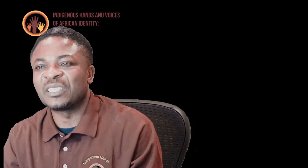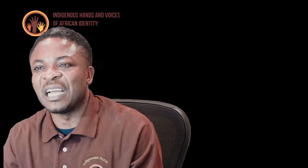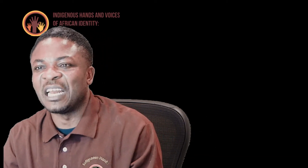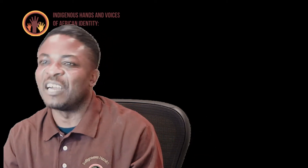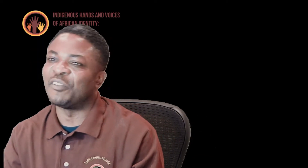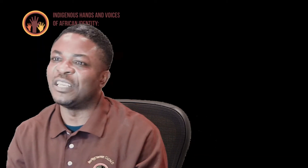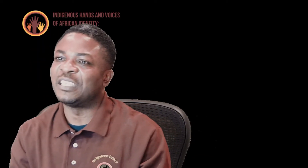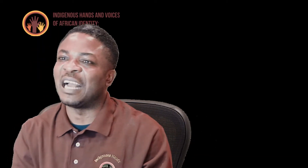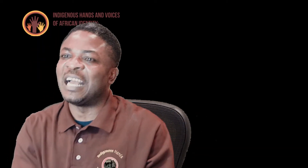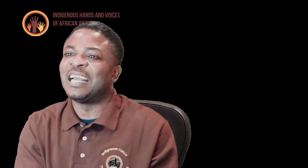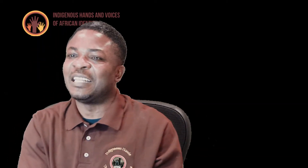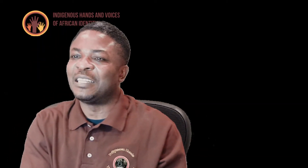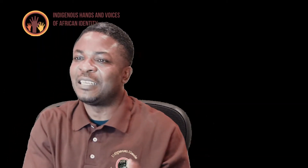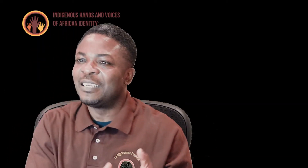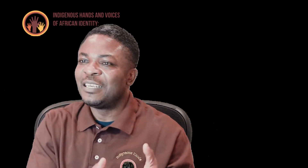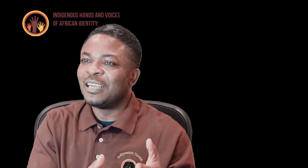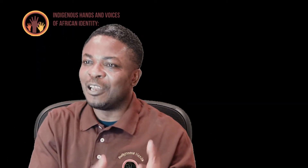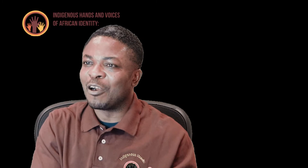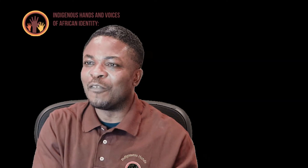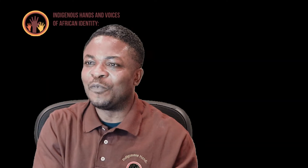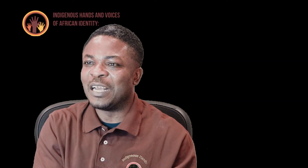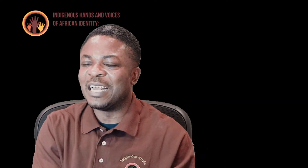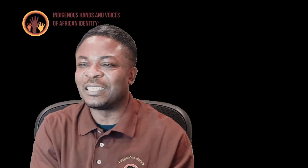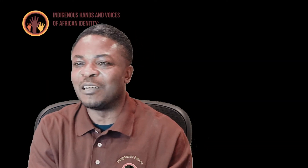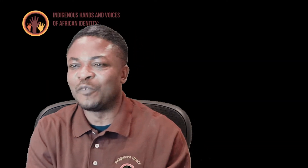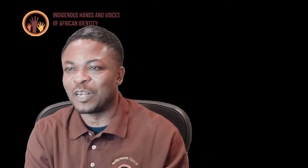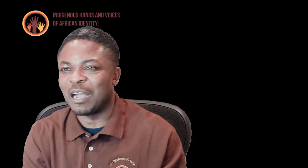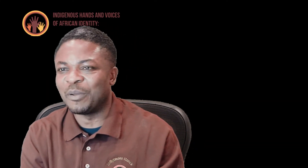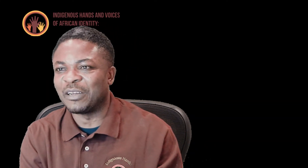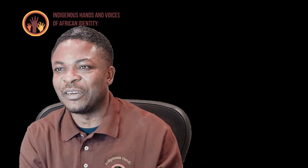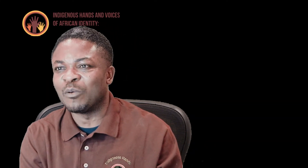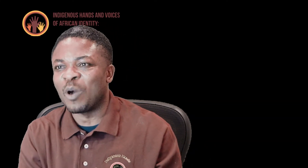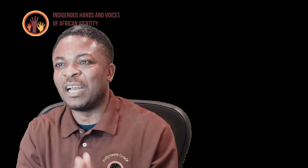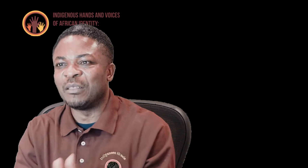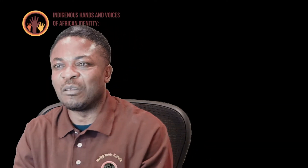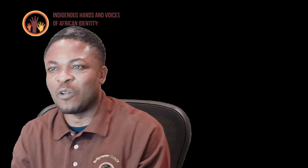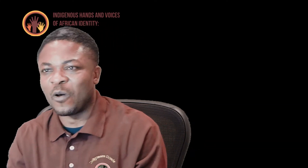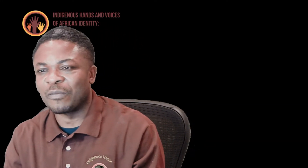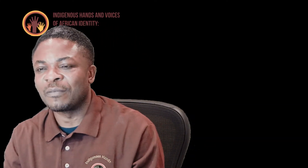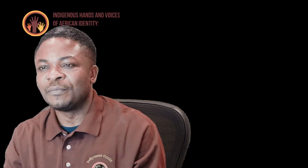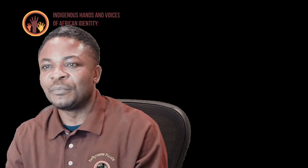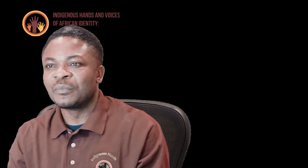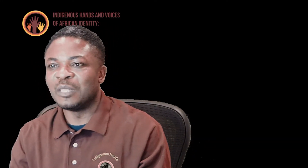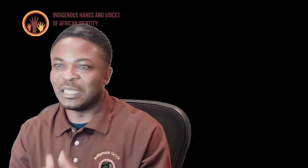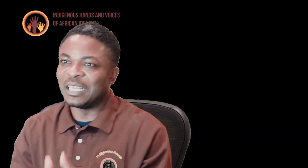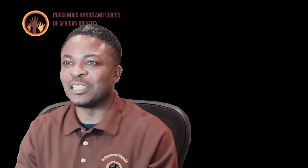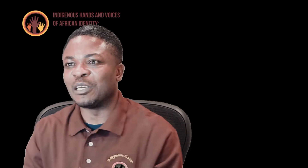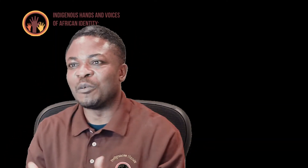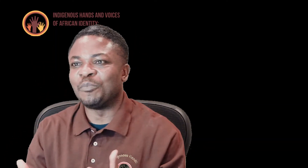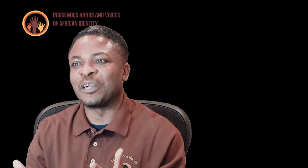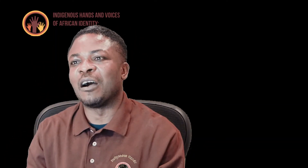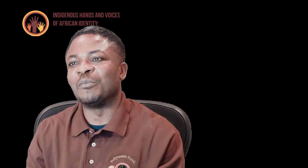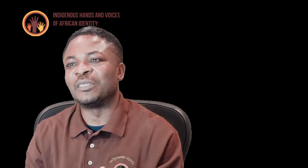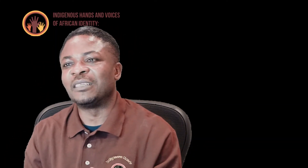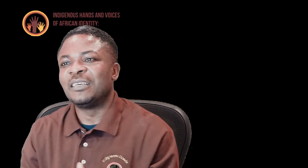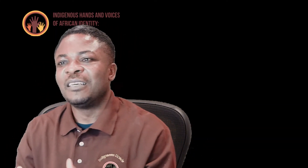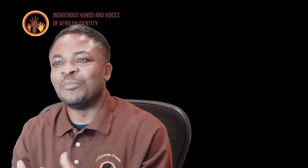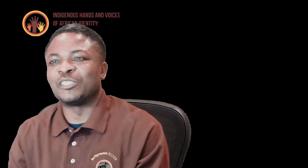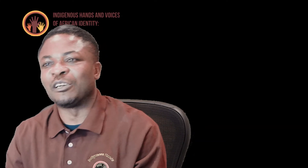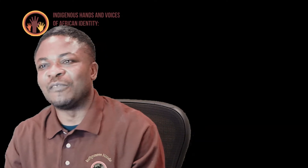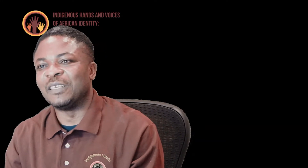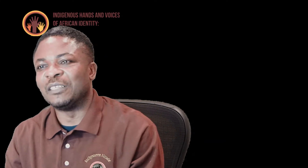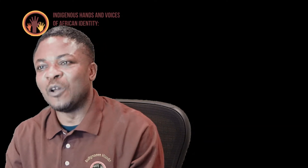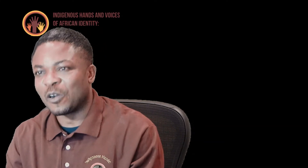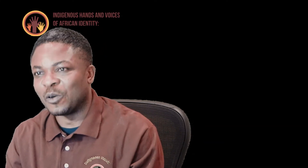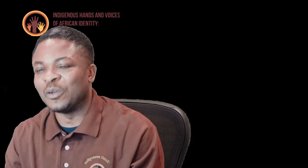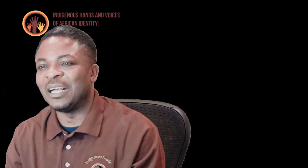local sign language and a lot of ASL vocabulary, while in the north, the ZSL becomes a mixture